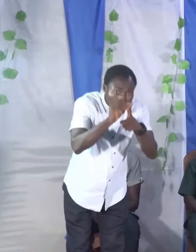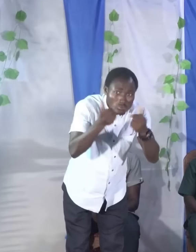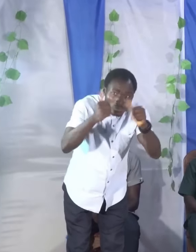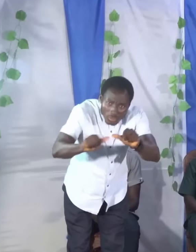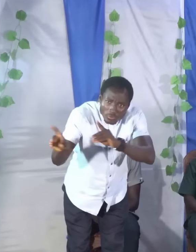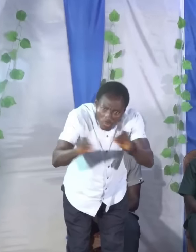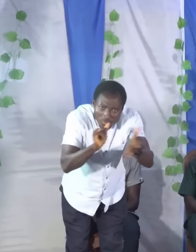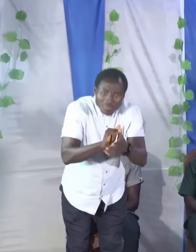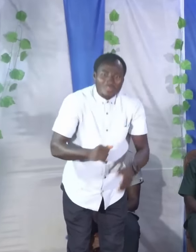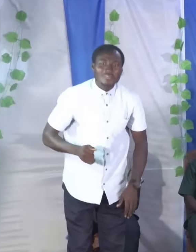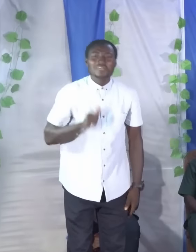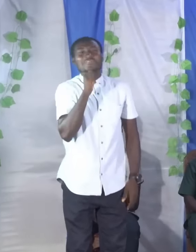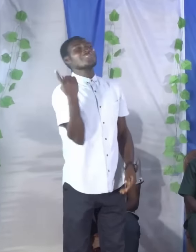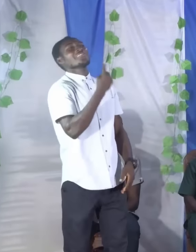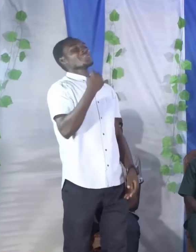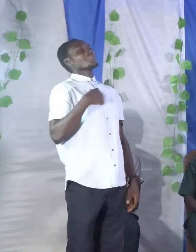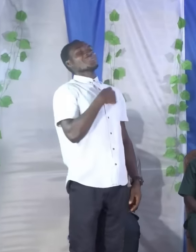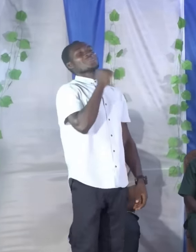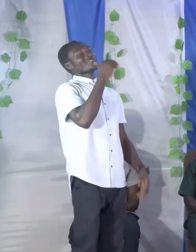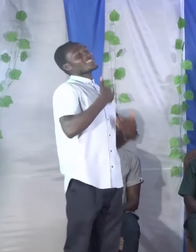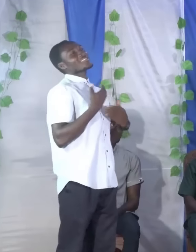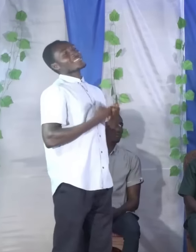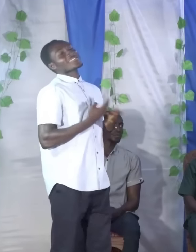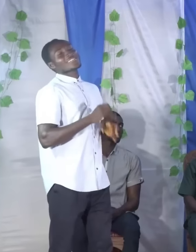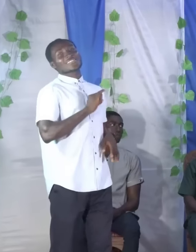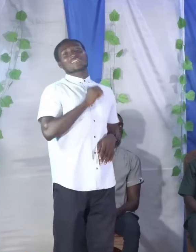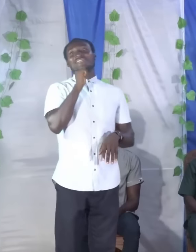sika ye ni sika ye ni sika ye ni sika